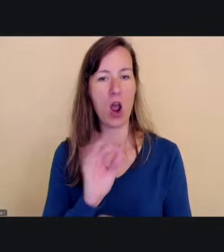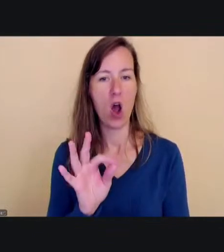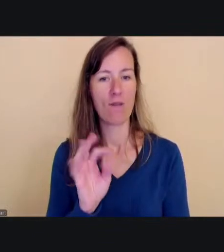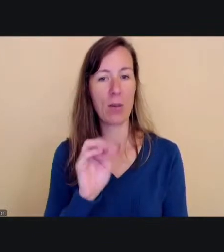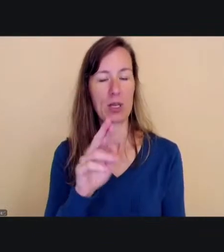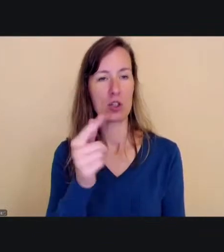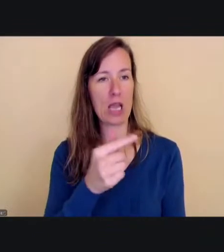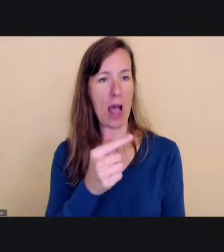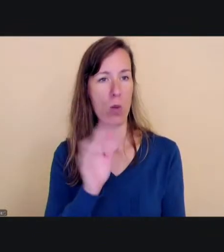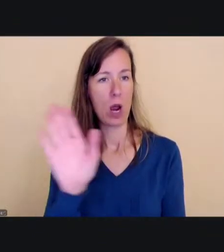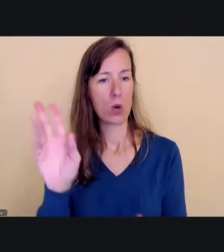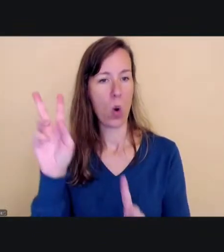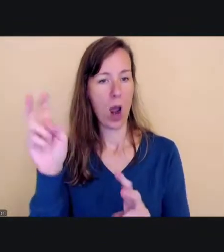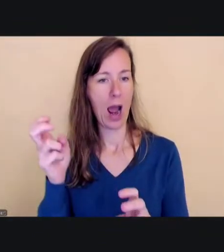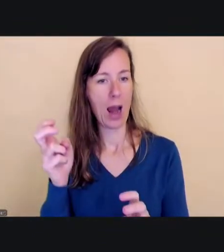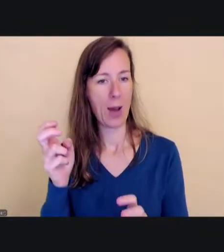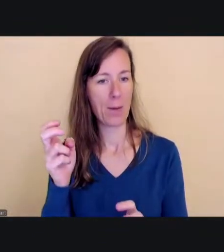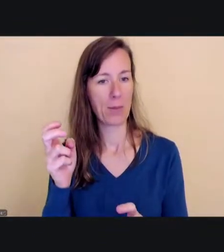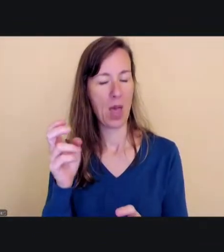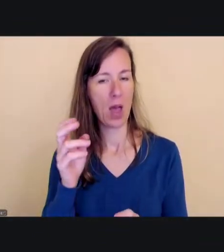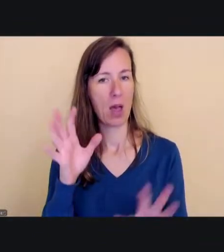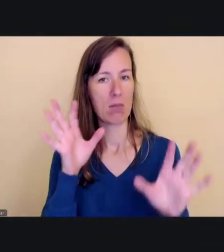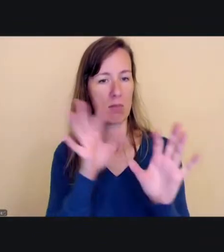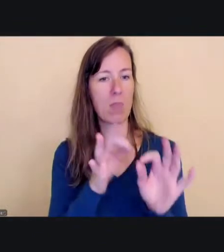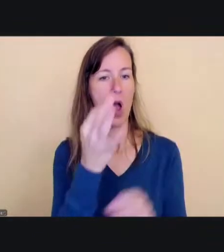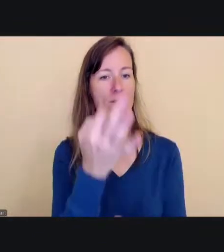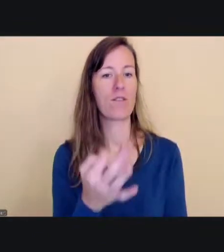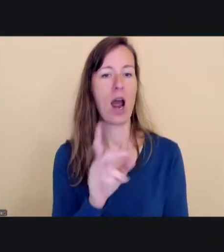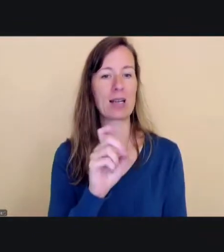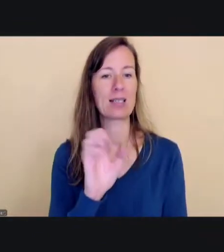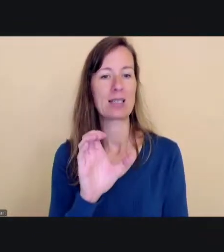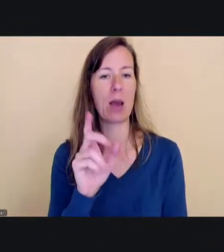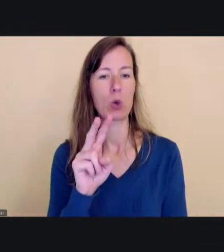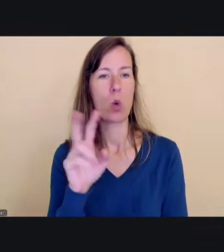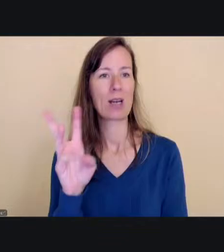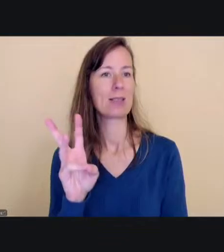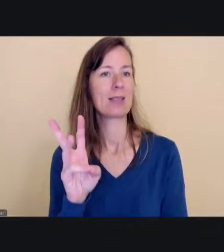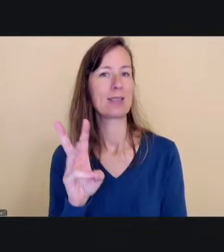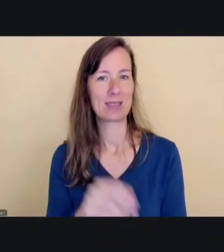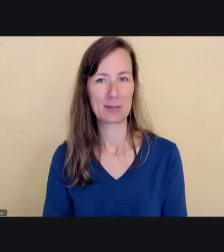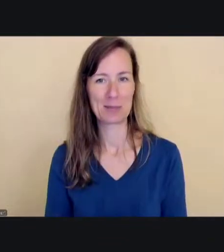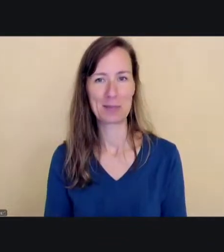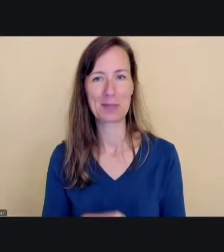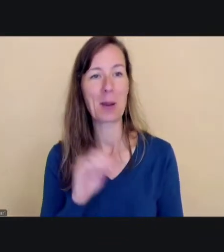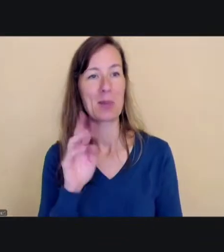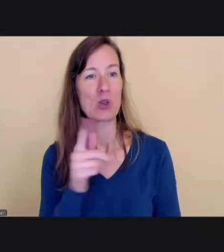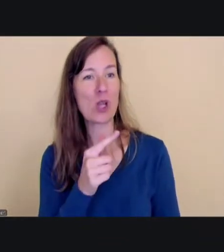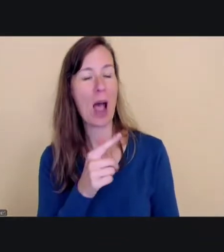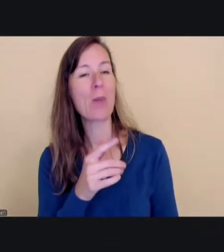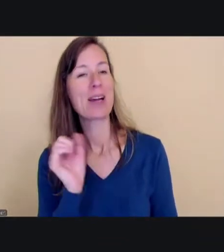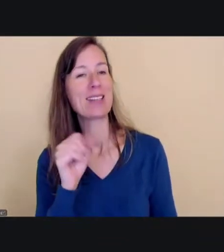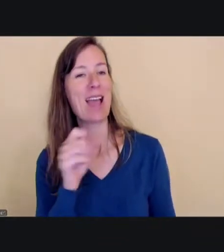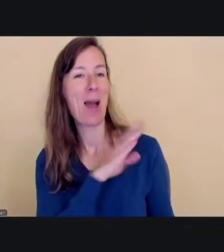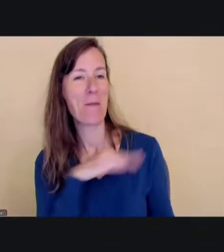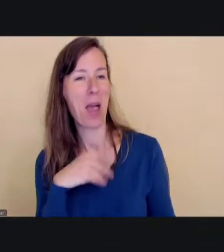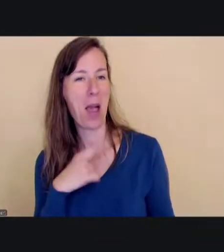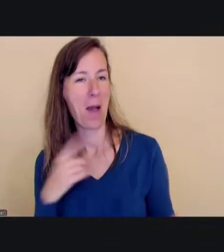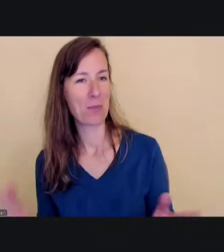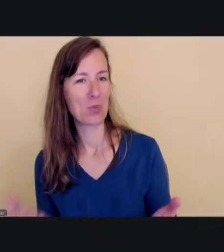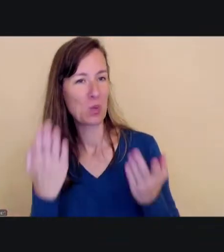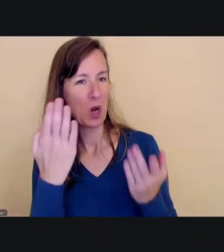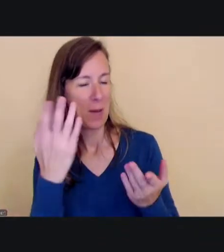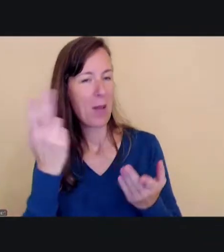Yes, sir, Mayor. Just bringing this up because history has a way of repeating itself. So the very first